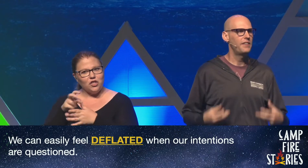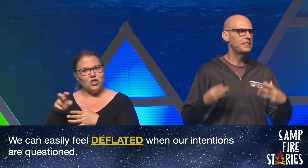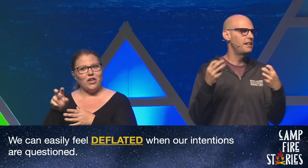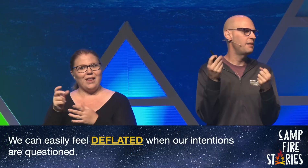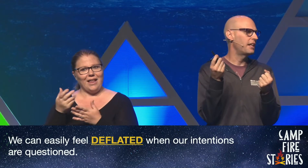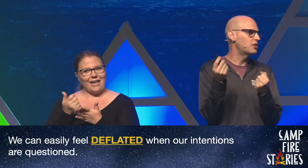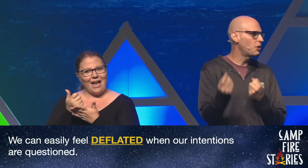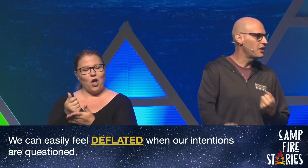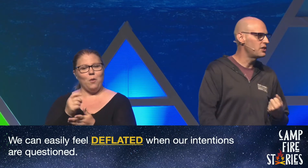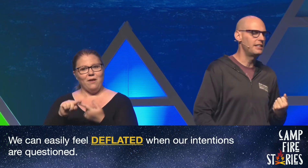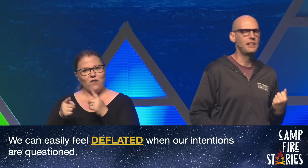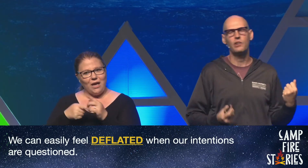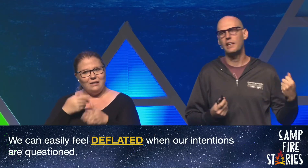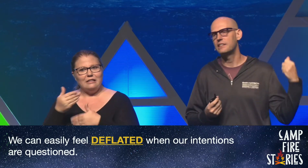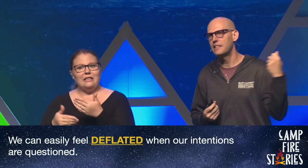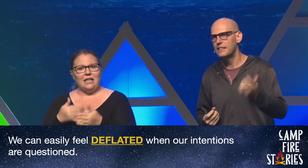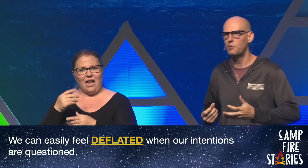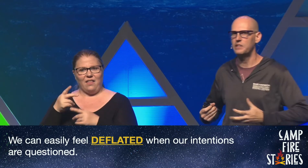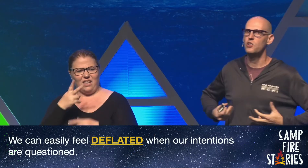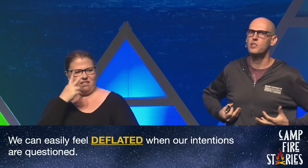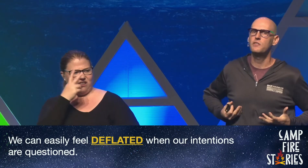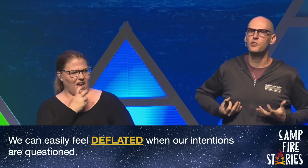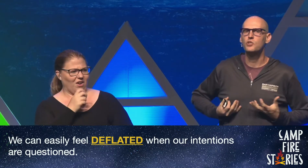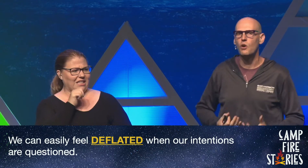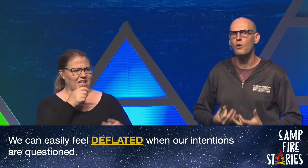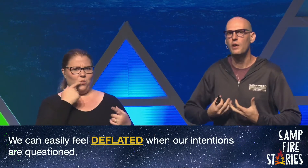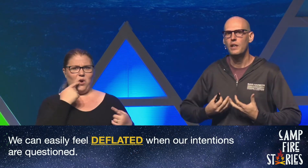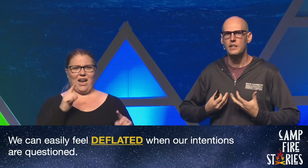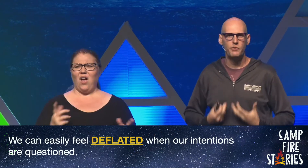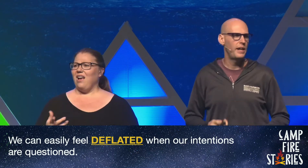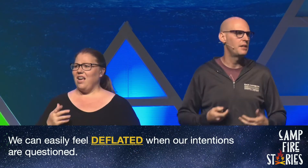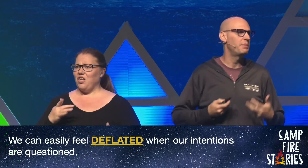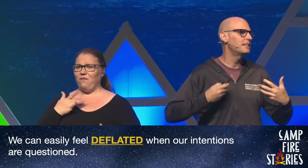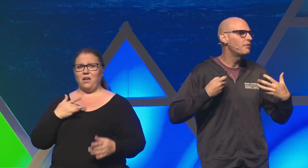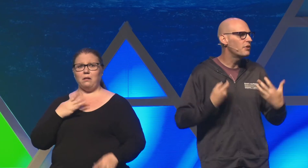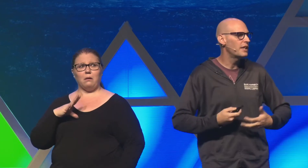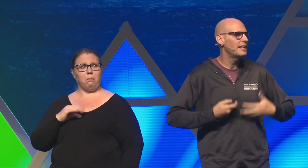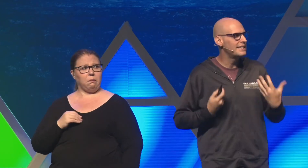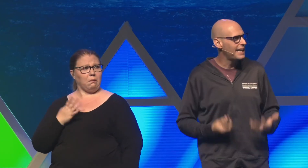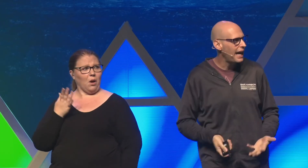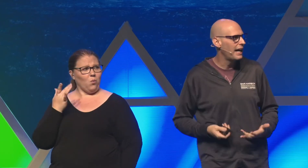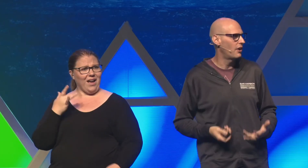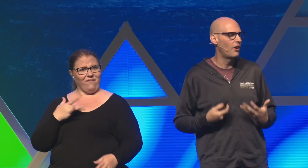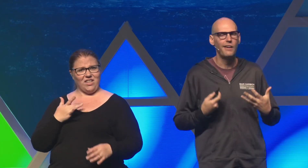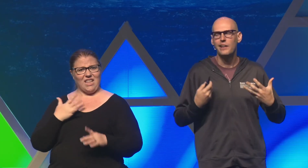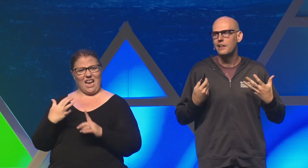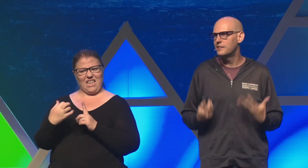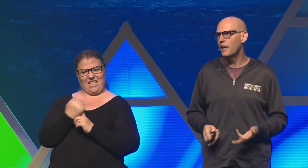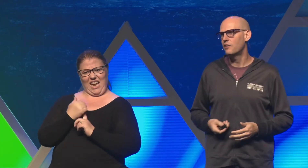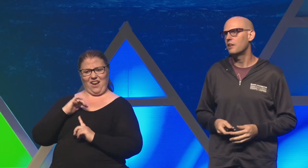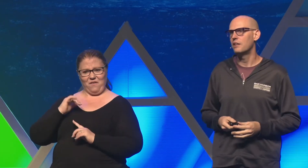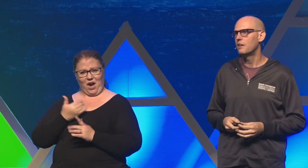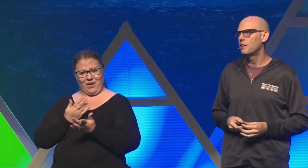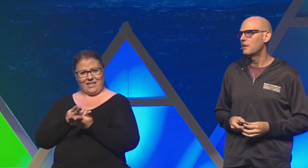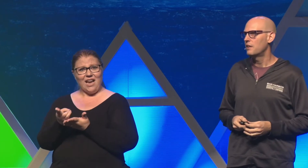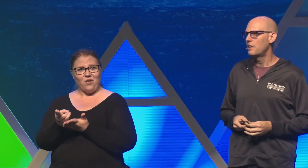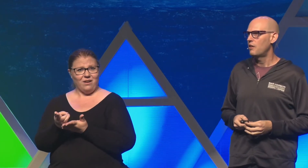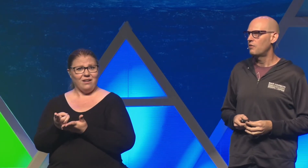and all of a sudden it gets questioned and he realizes this hasn't worked out. You just feel so deflated because it feels like an attack on our